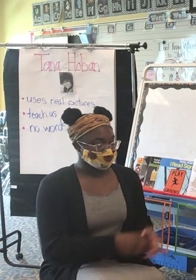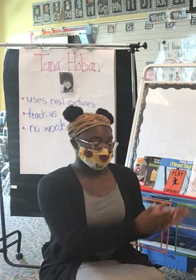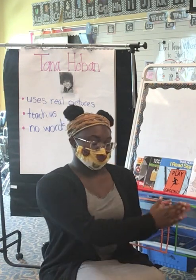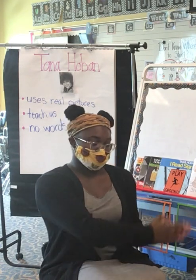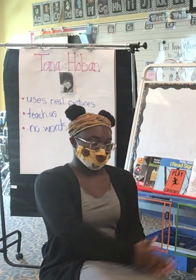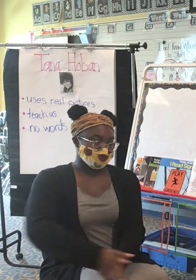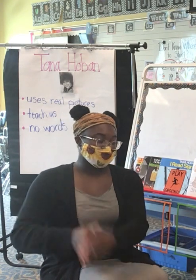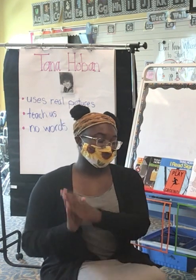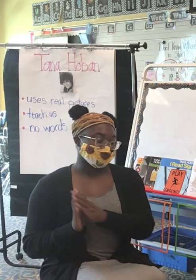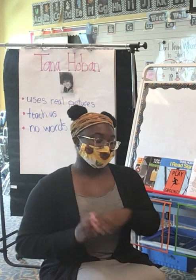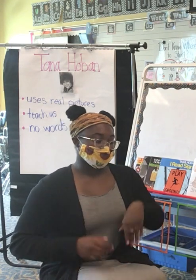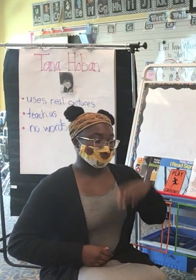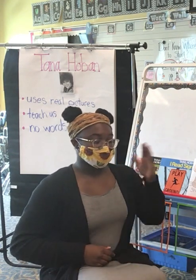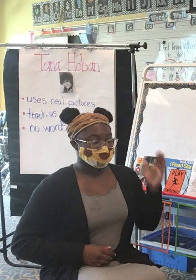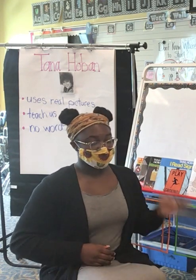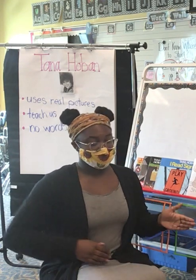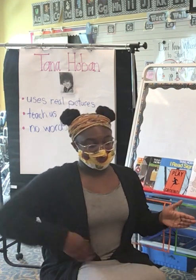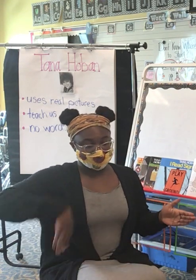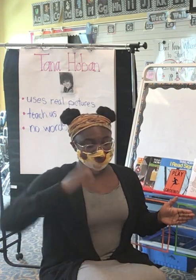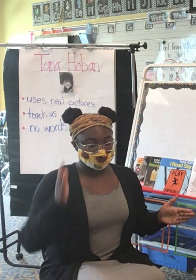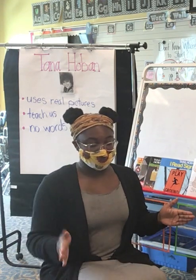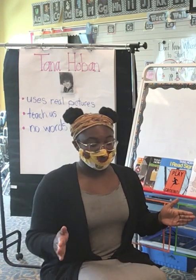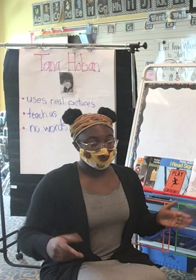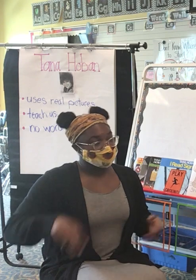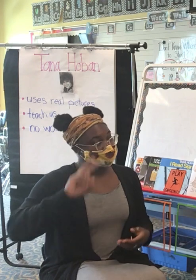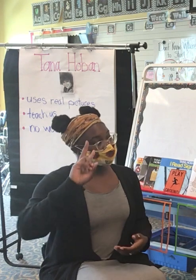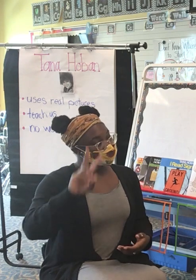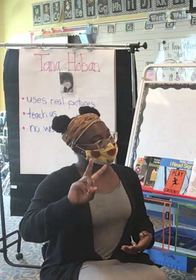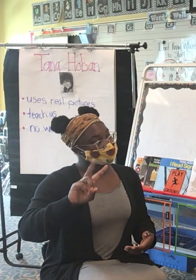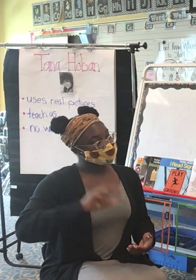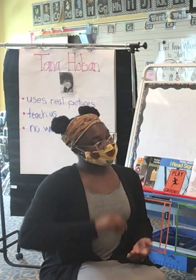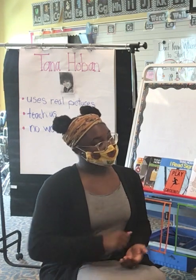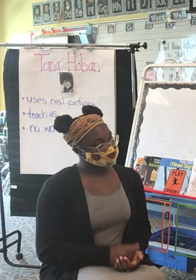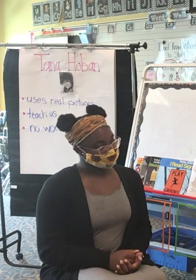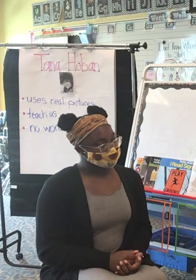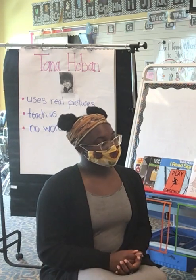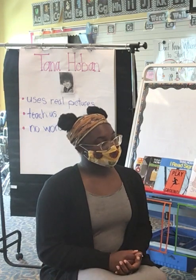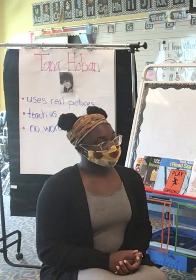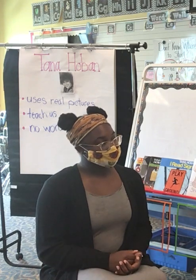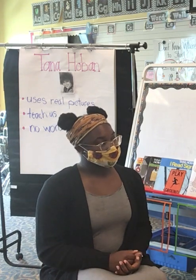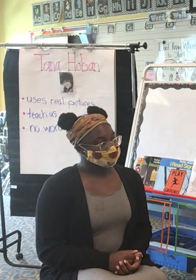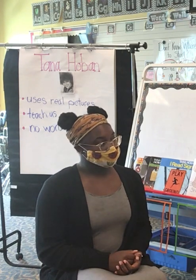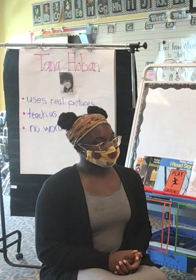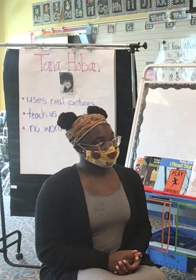Winter. Winter, winter, two. Last